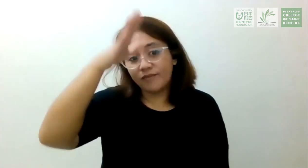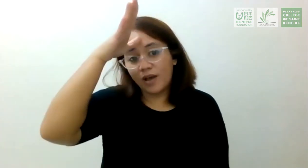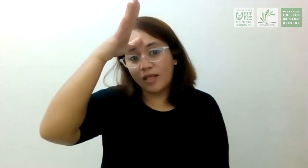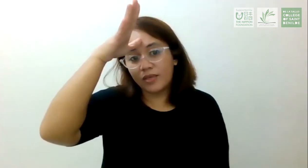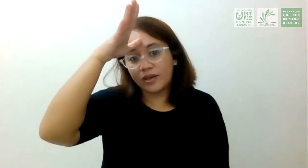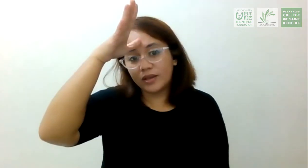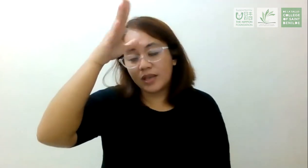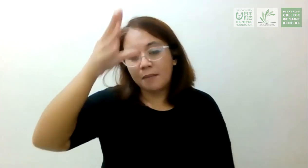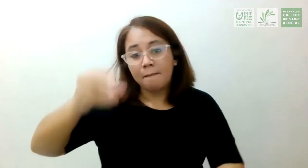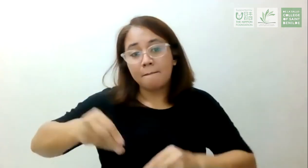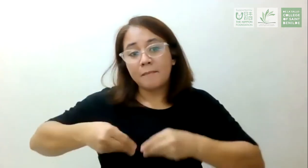love.